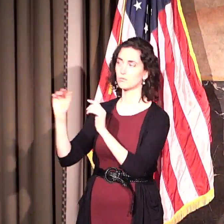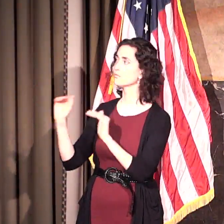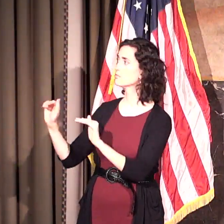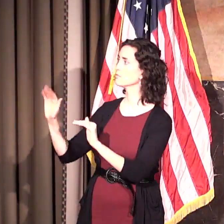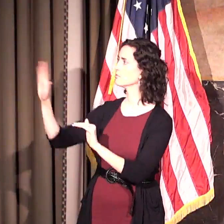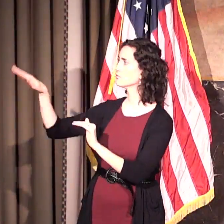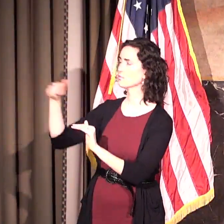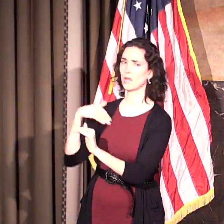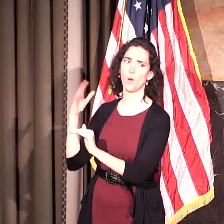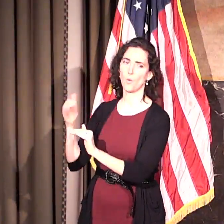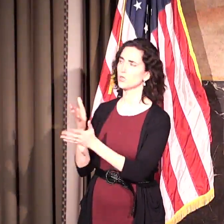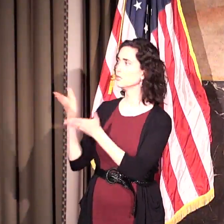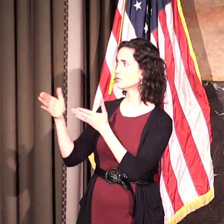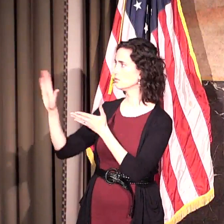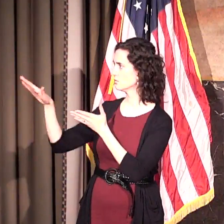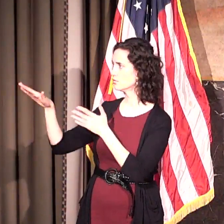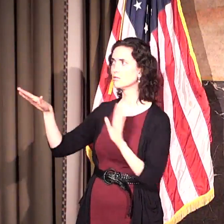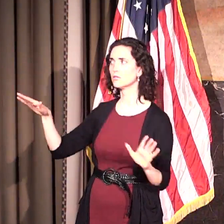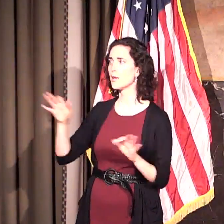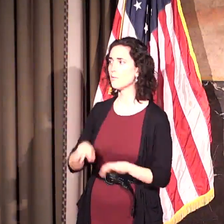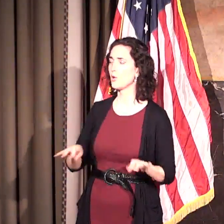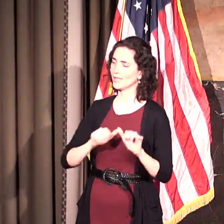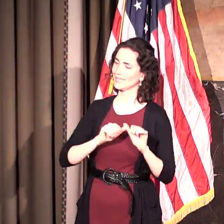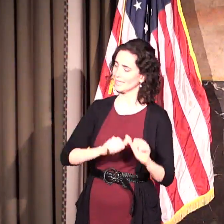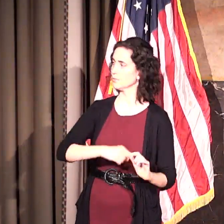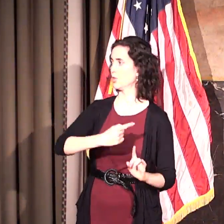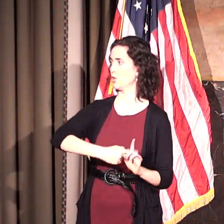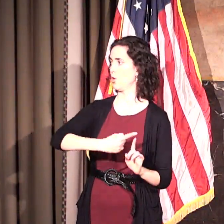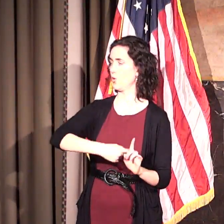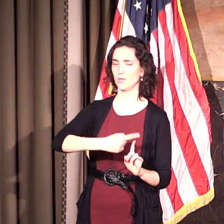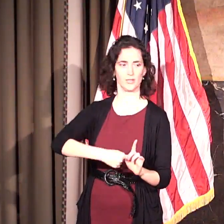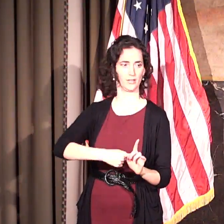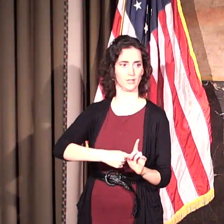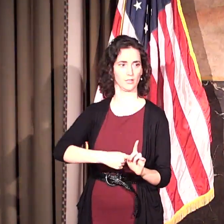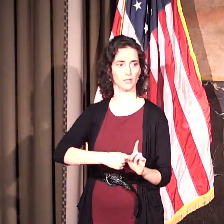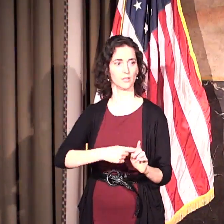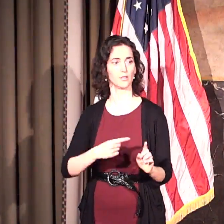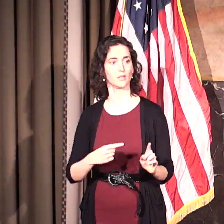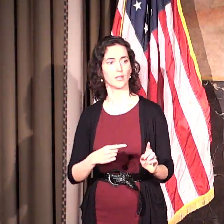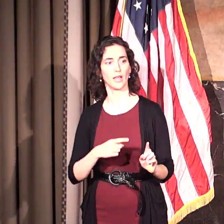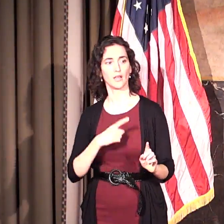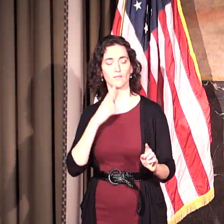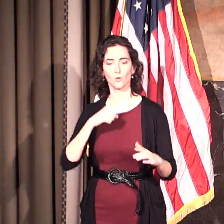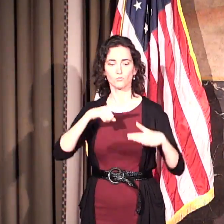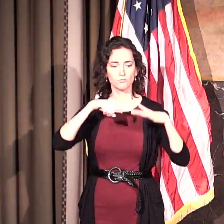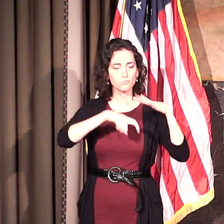case for continued leasing and exploration production in the Gulf.